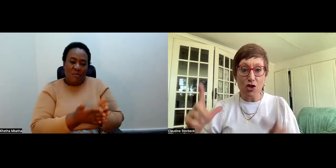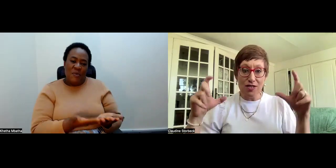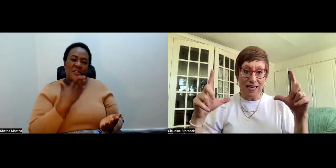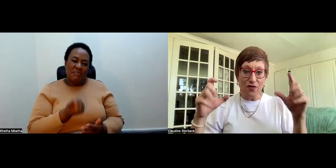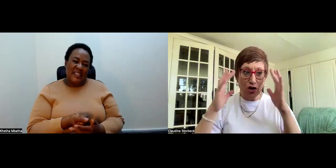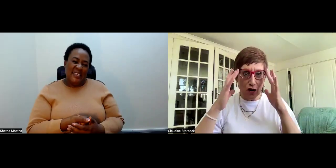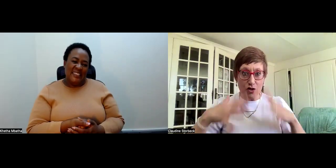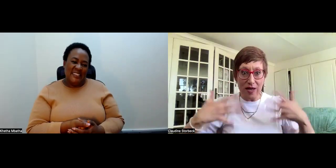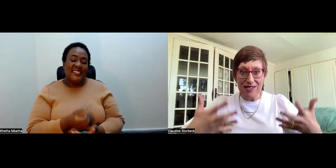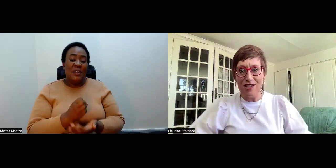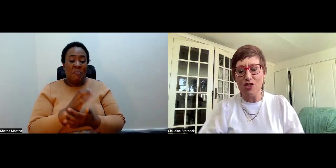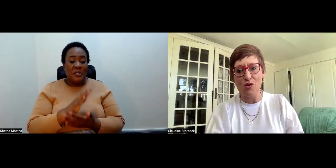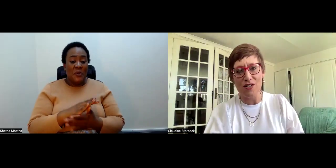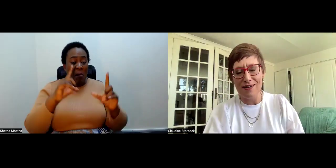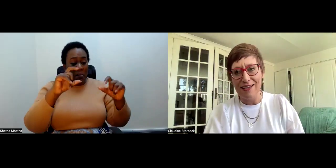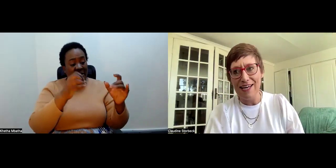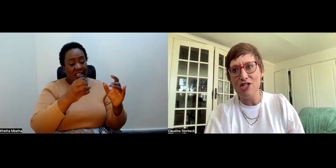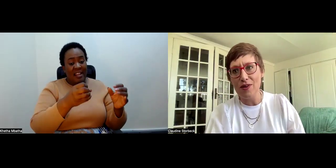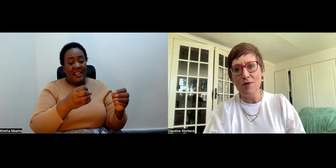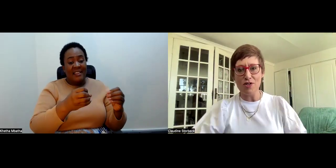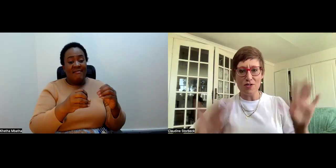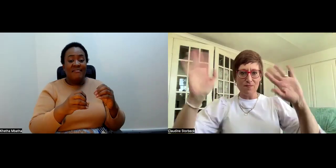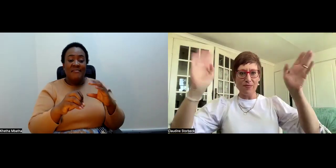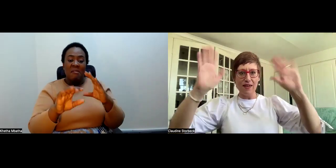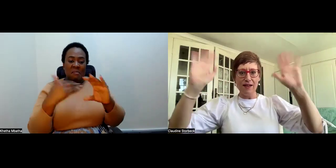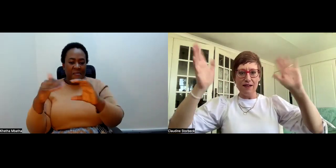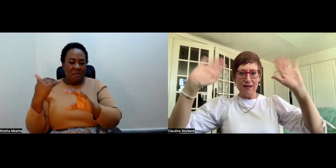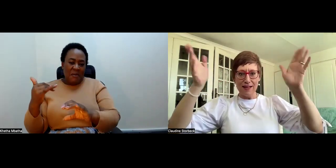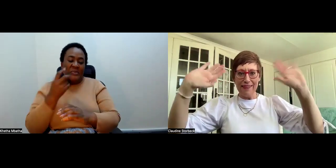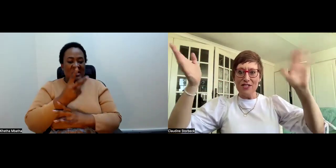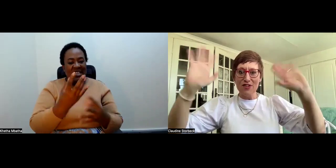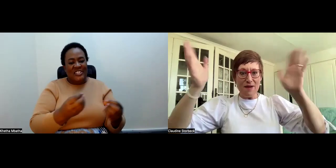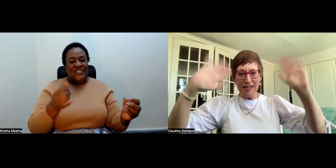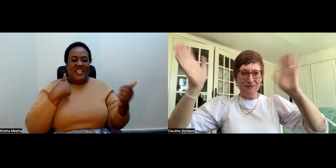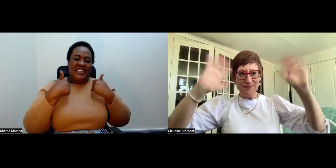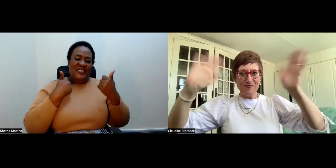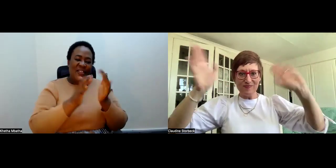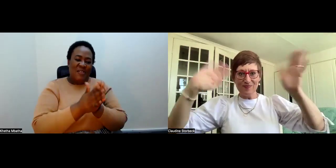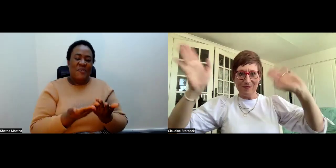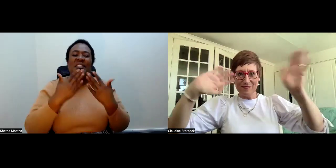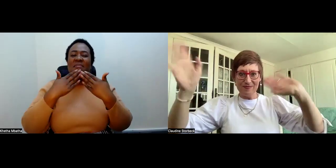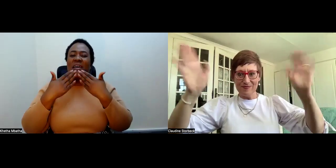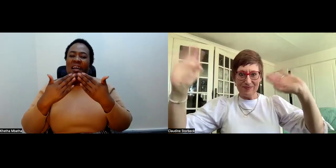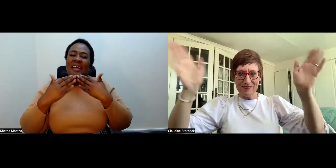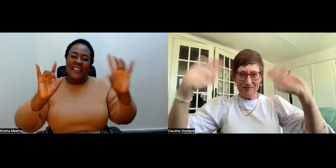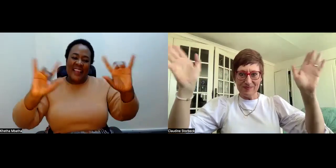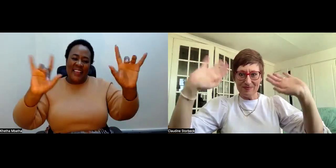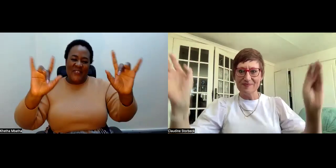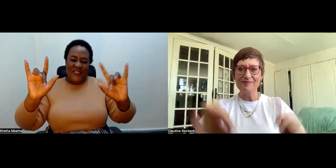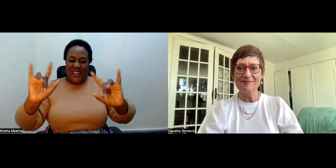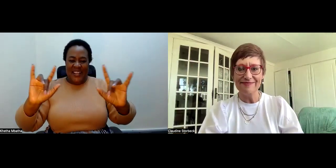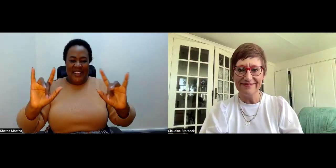Please make sure you send us photographs so we can see the children enjoying the books. Thanks for coming.